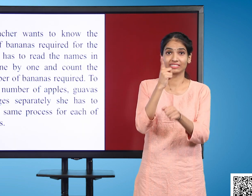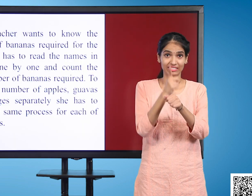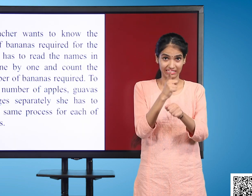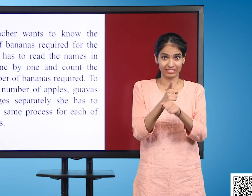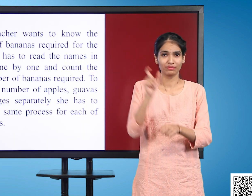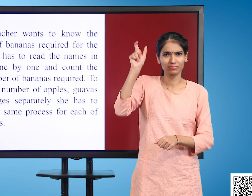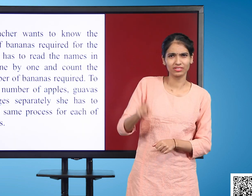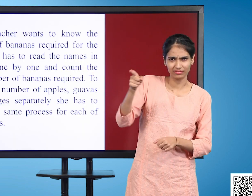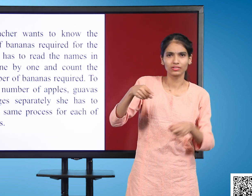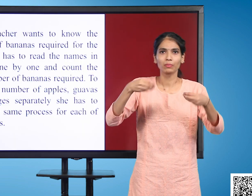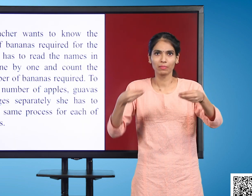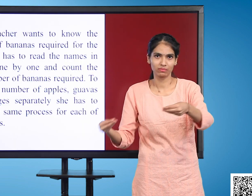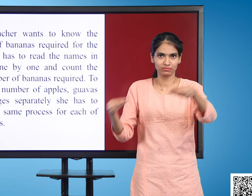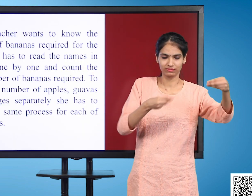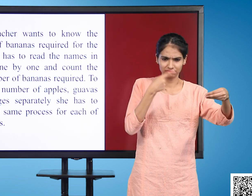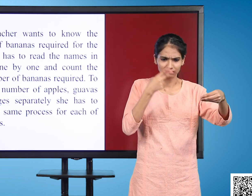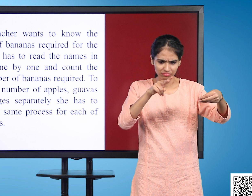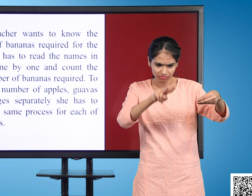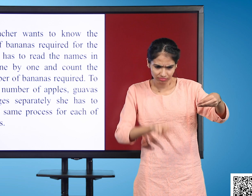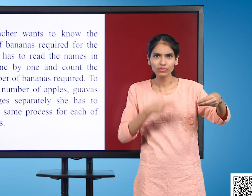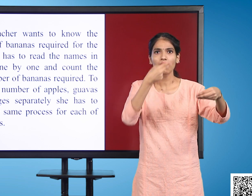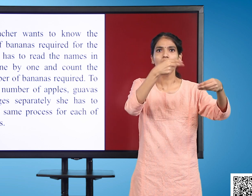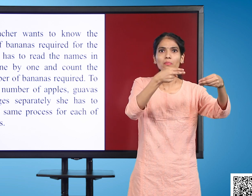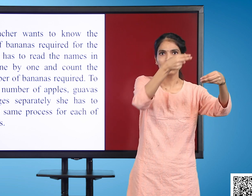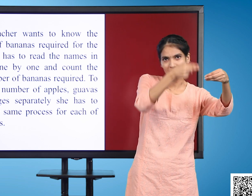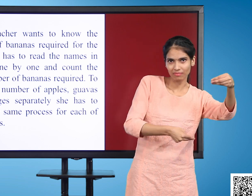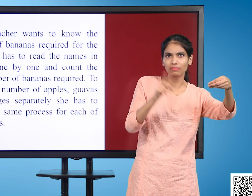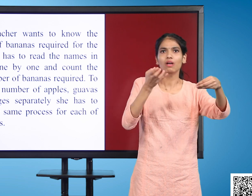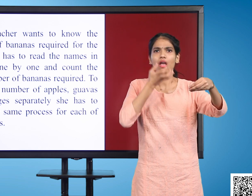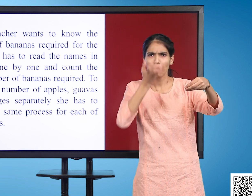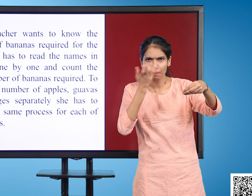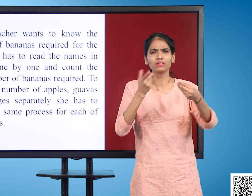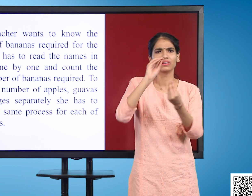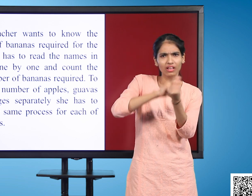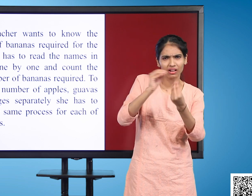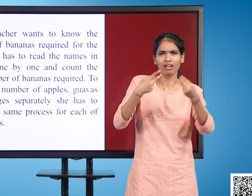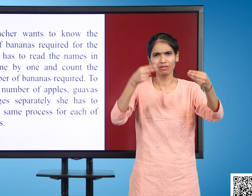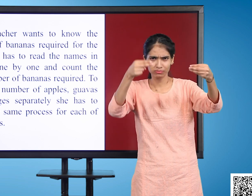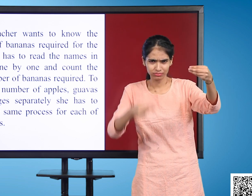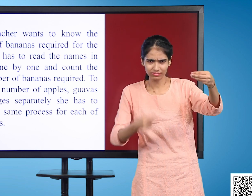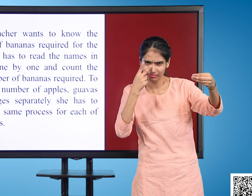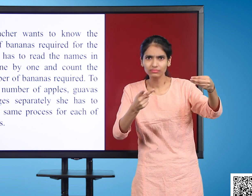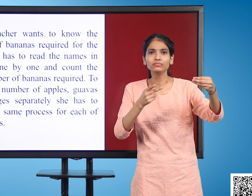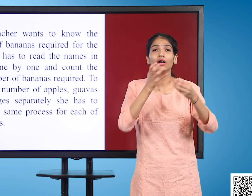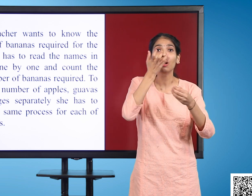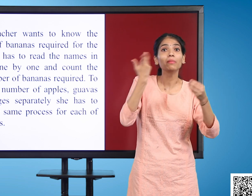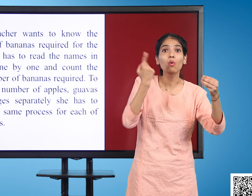If the teacher wants to know the number of bananas required for the class, she has to read the names in the list one by one